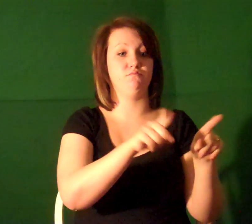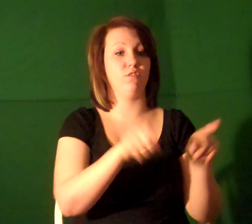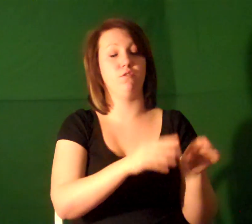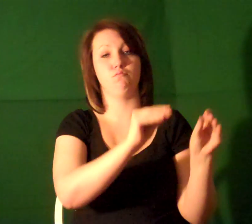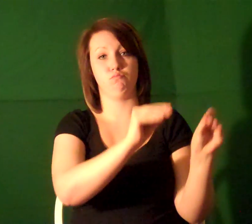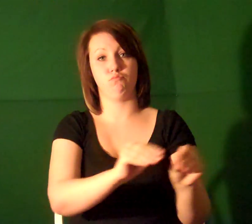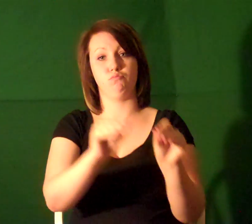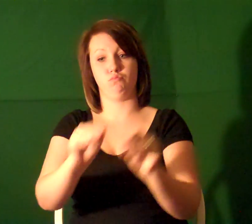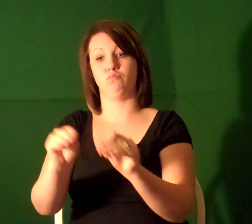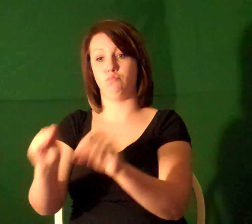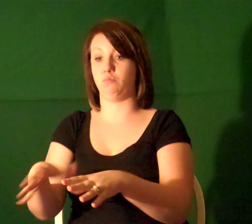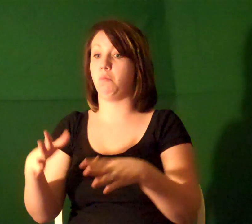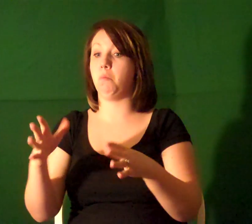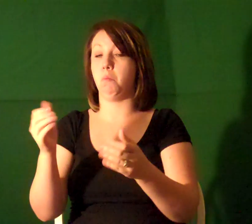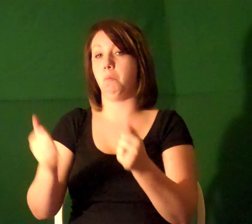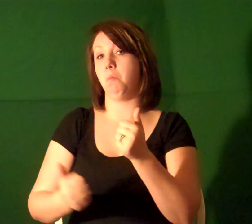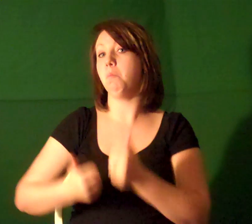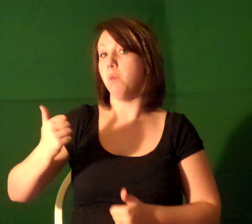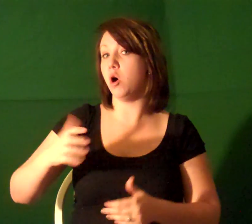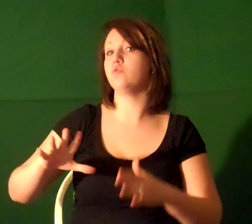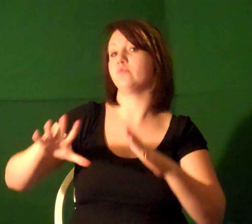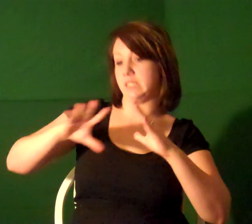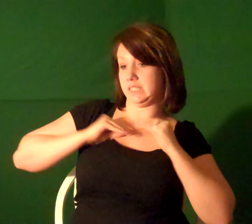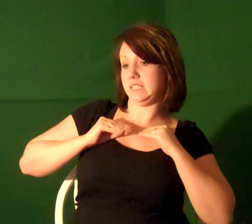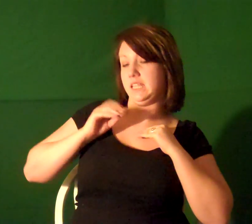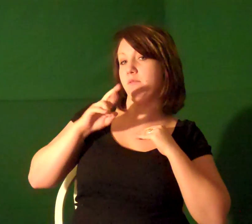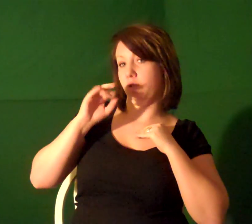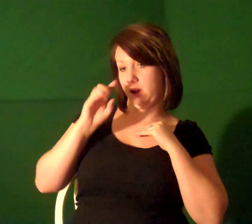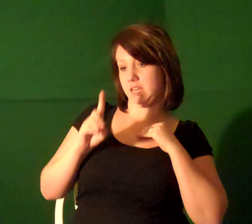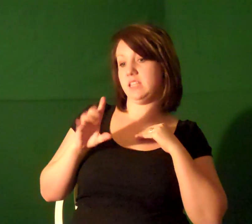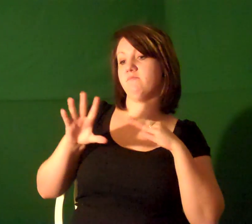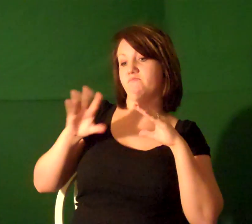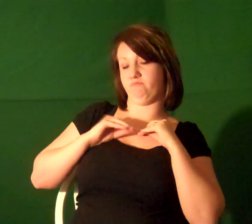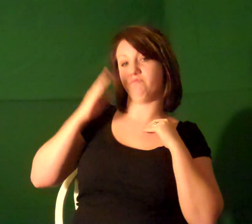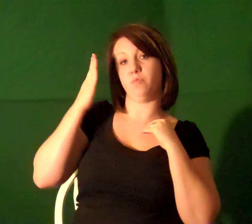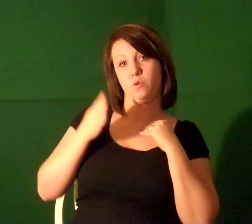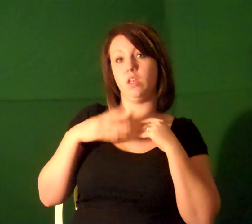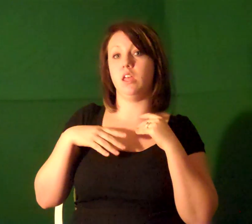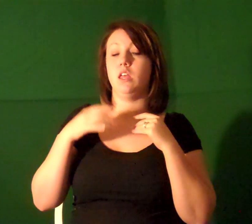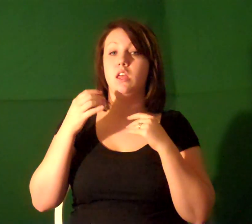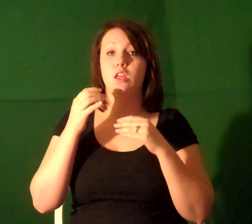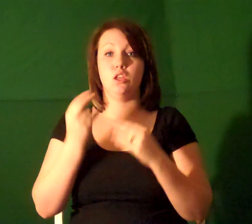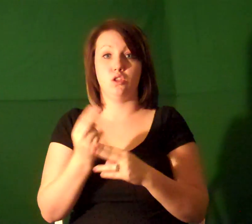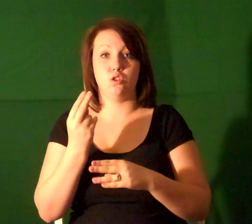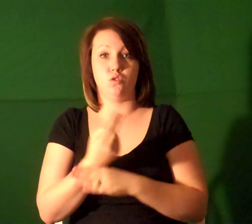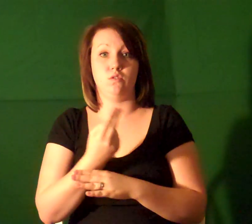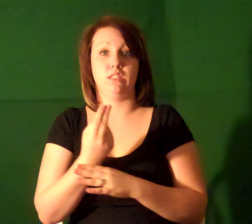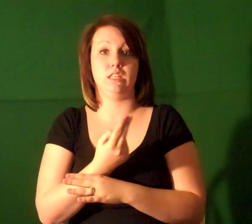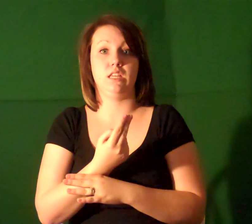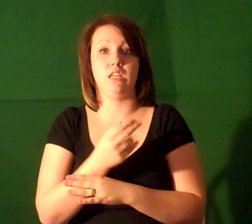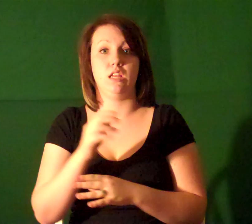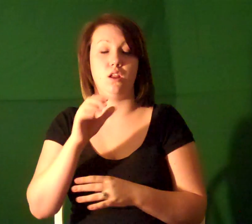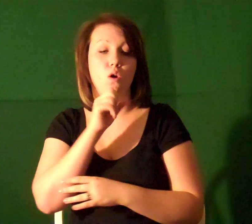from RID using any of the older certifications or using the new NIC